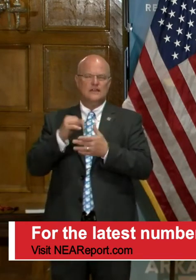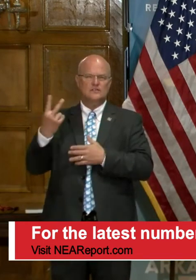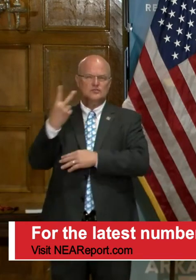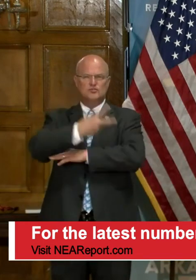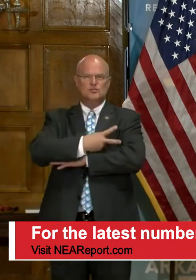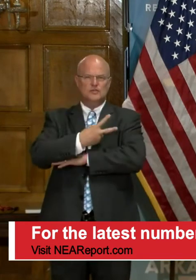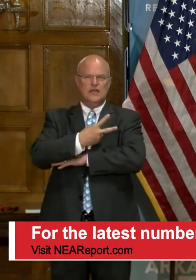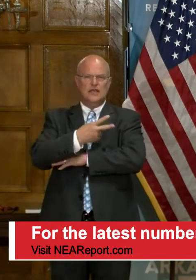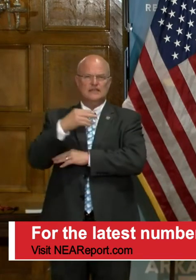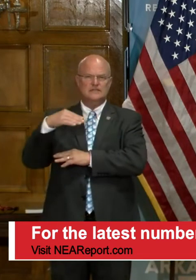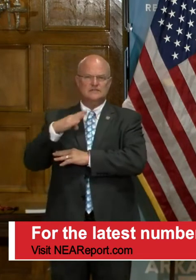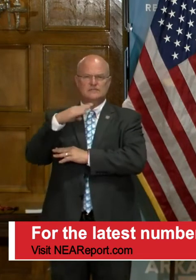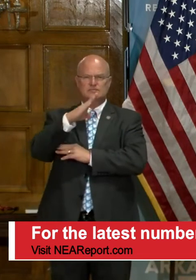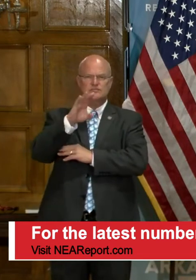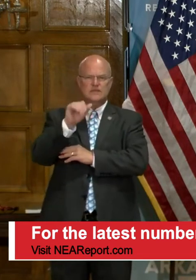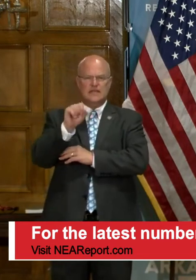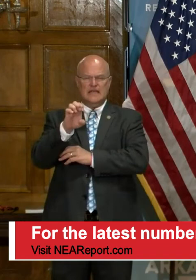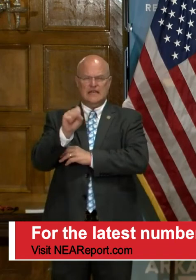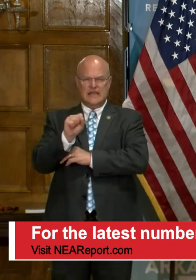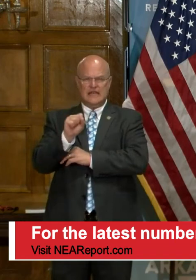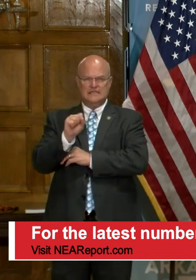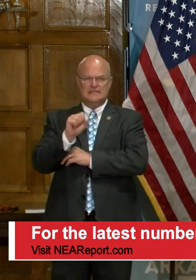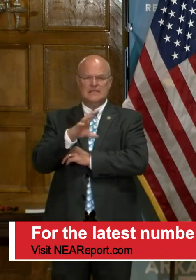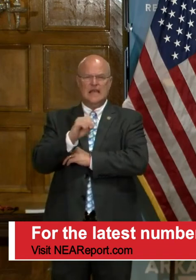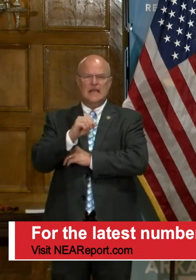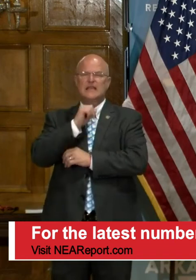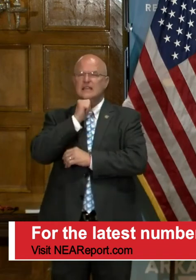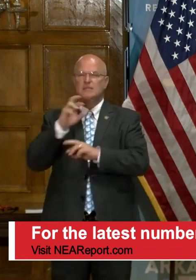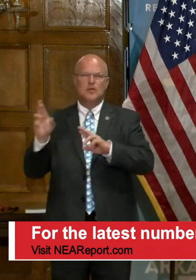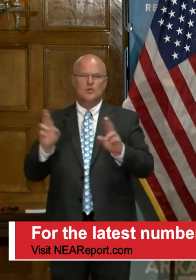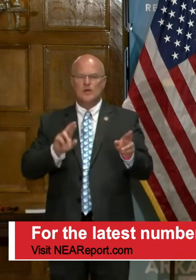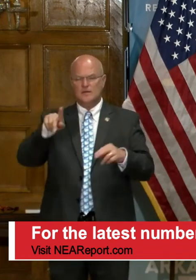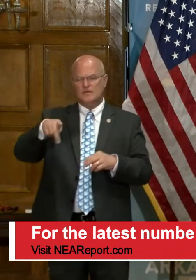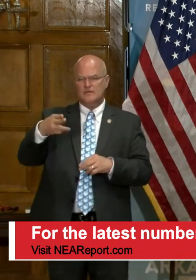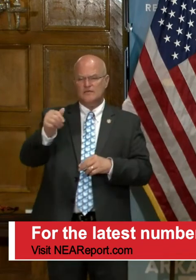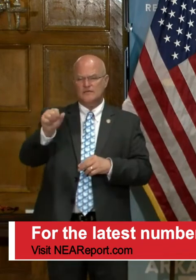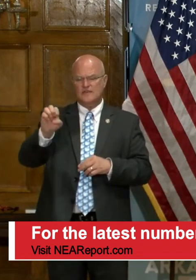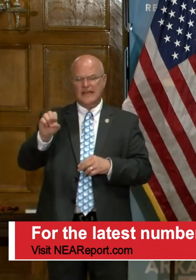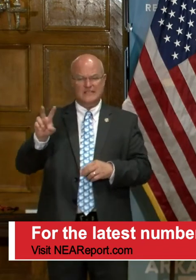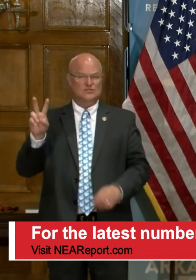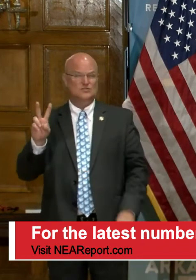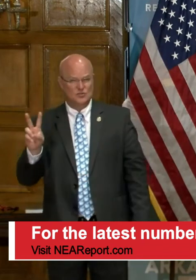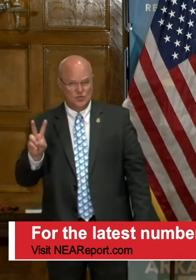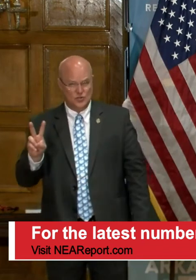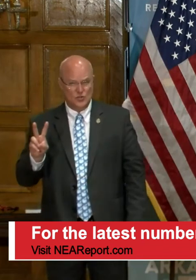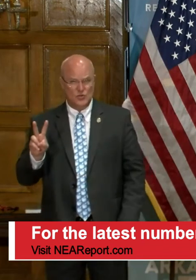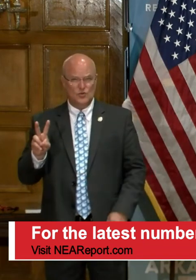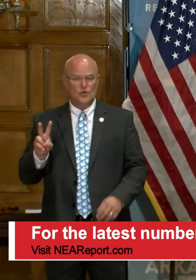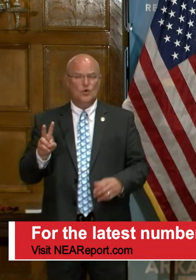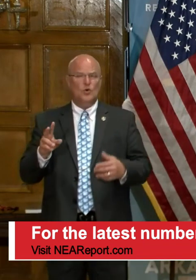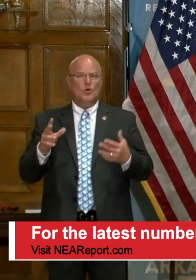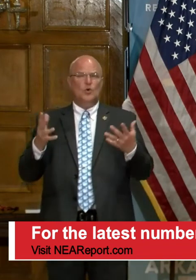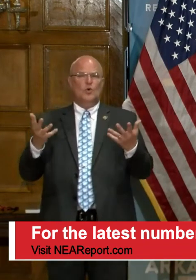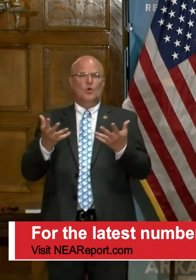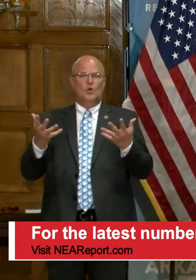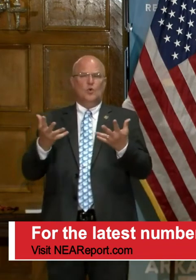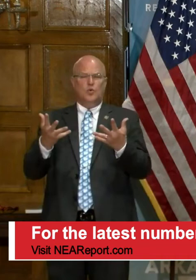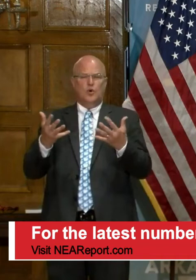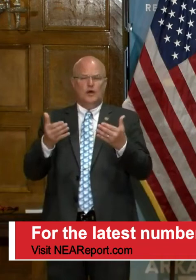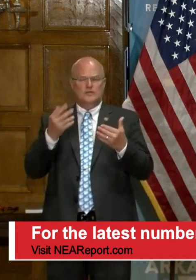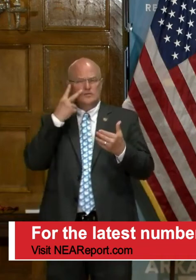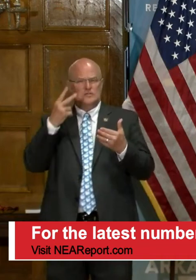2 days prior in terms of cases and not being ready for phase 2. Wanted to see going